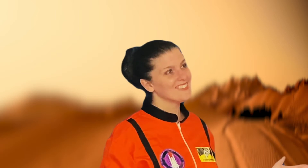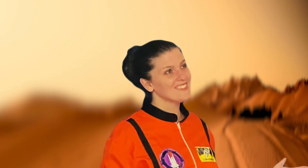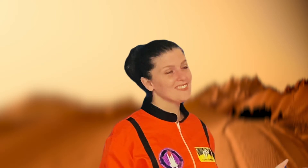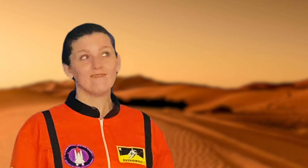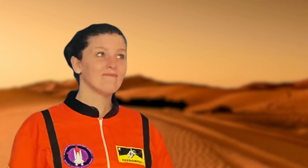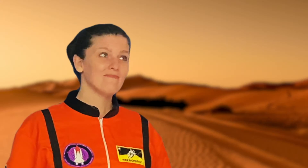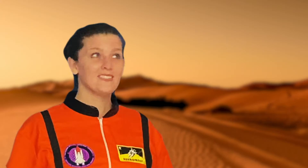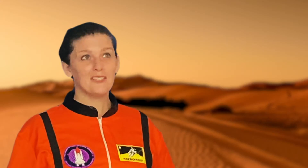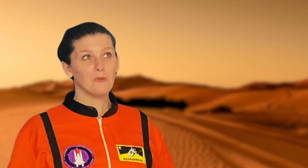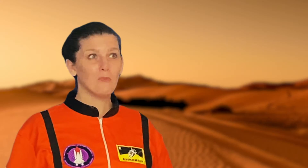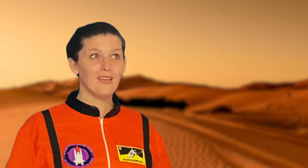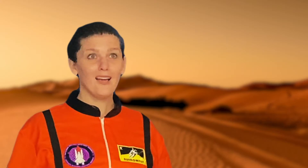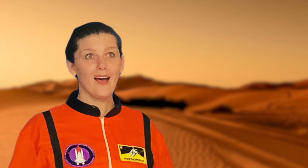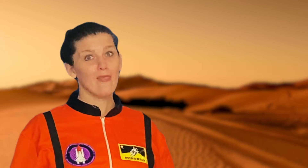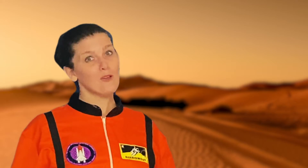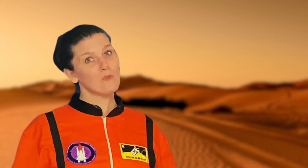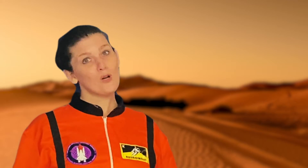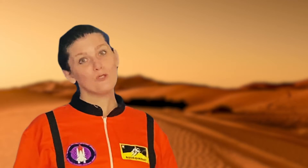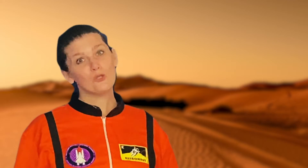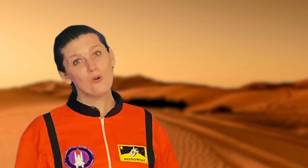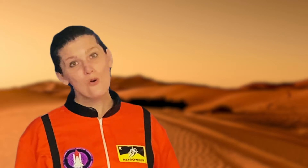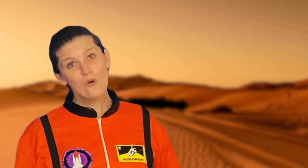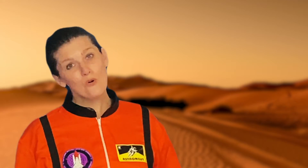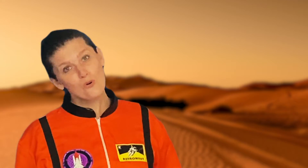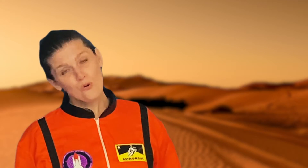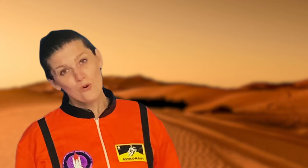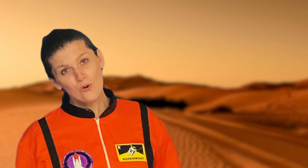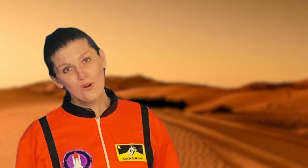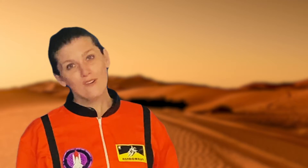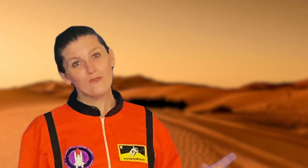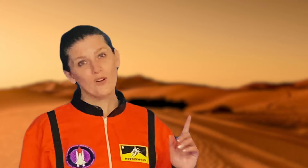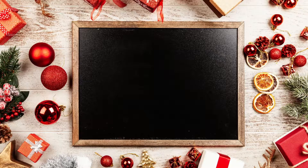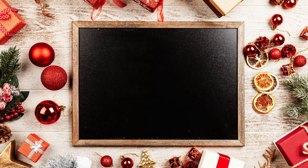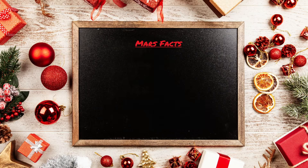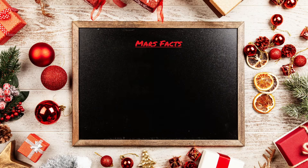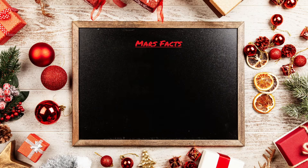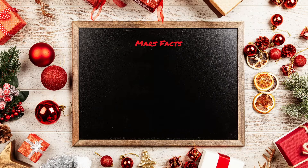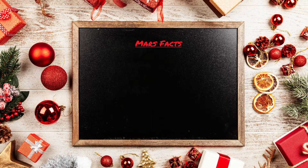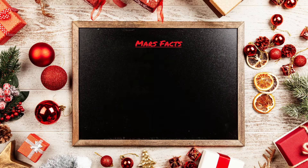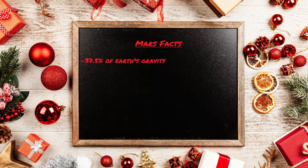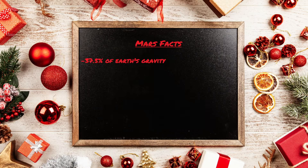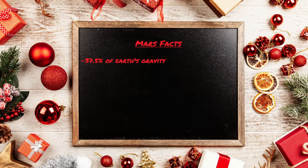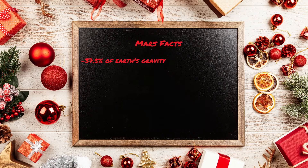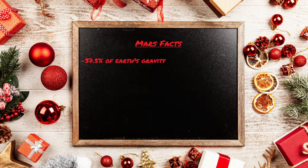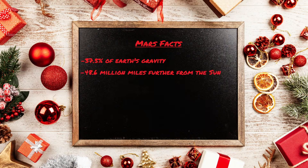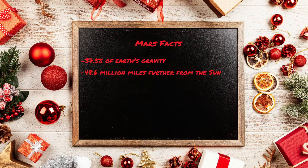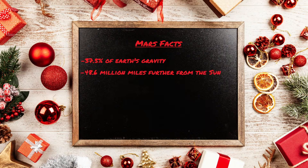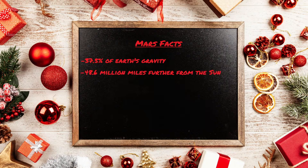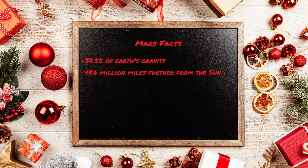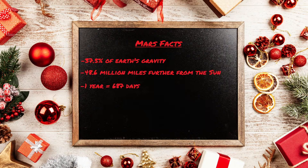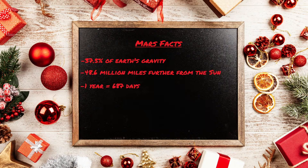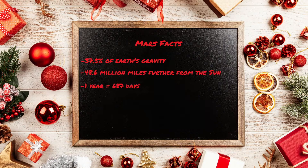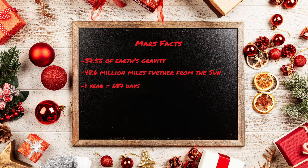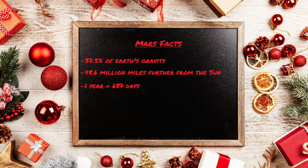expected. It'll be on the brochure for this 9-month one-way journey, not some